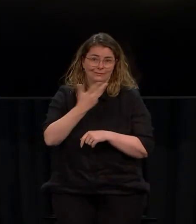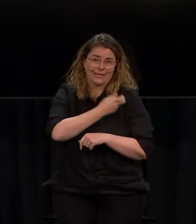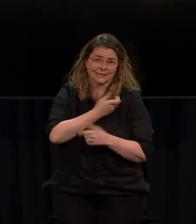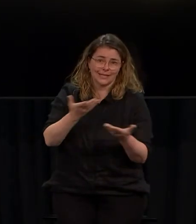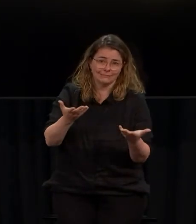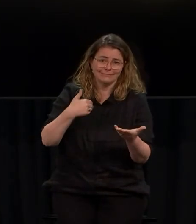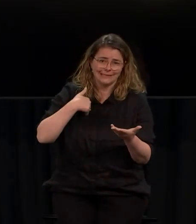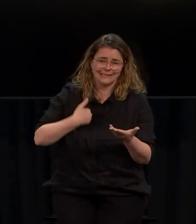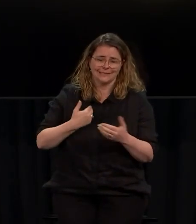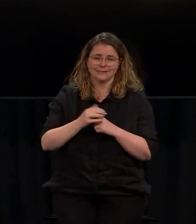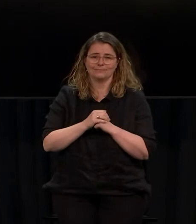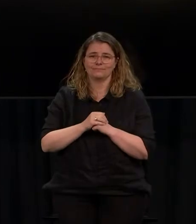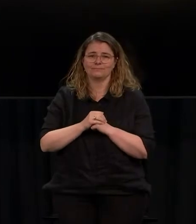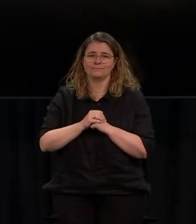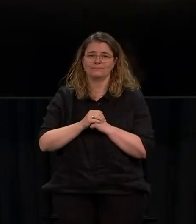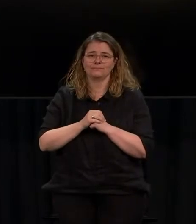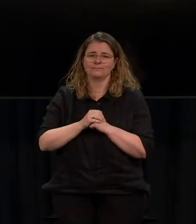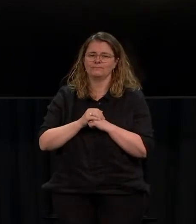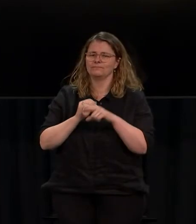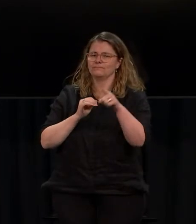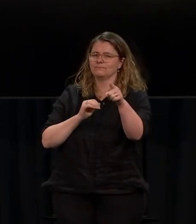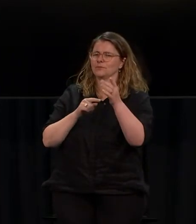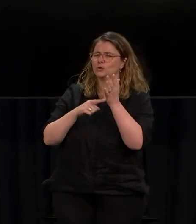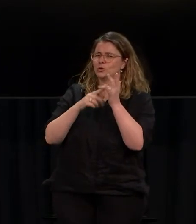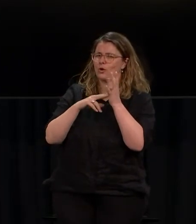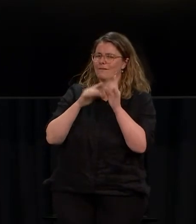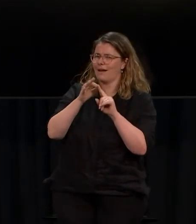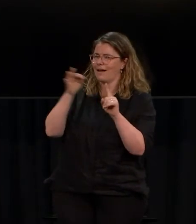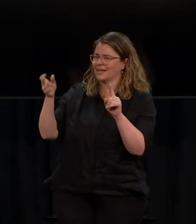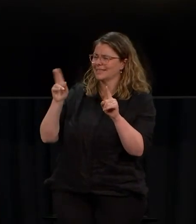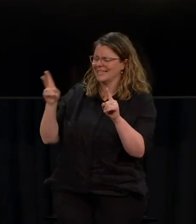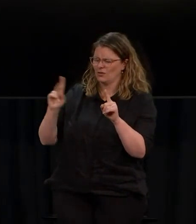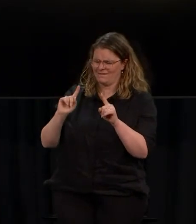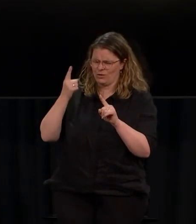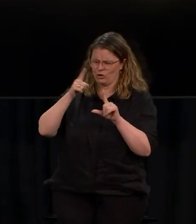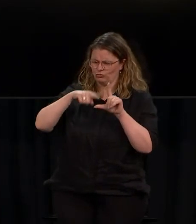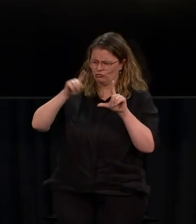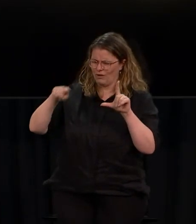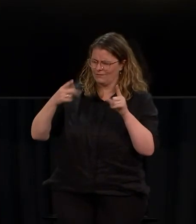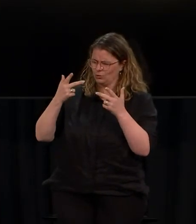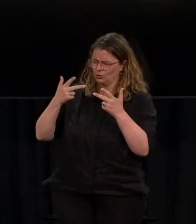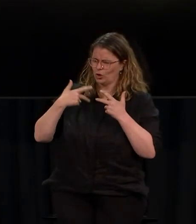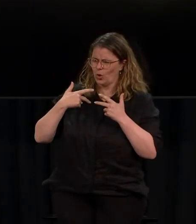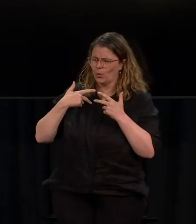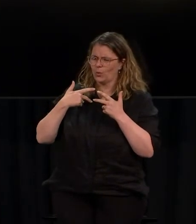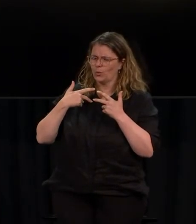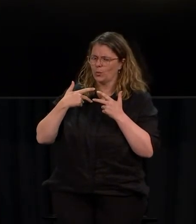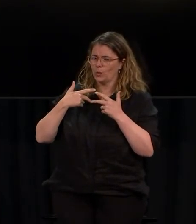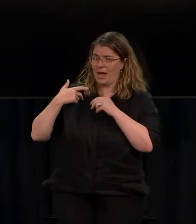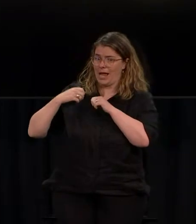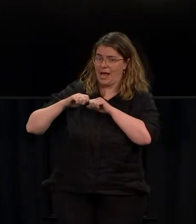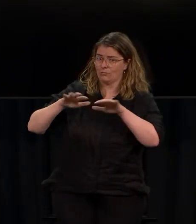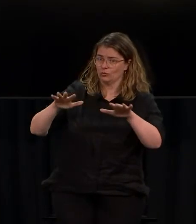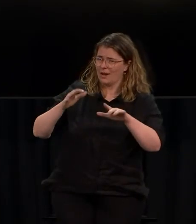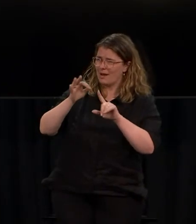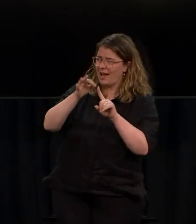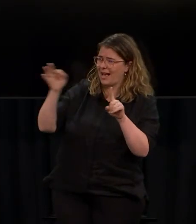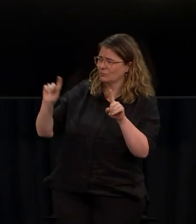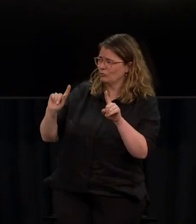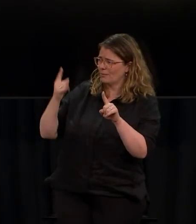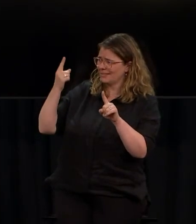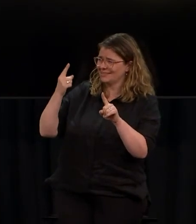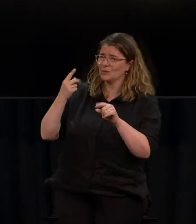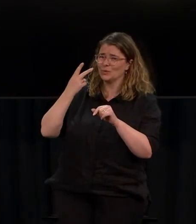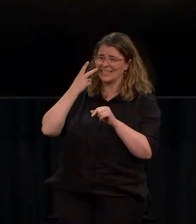vaccinated. just quickly on that first graph, I think, that shows the case numbers during the outbreak. Prime Minister, I mean, there is a